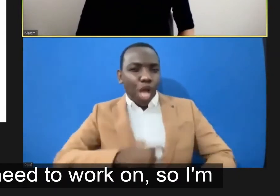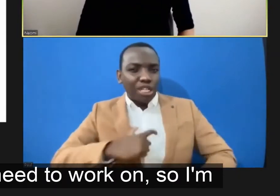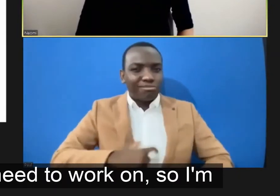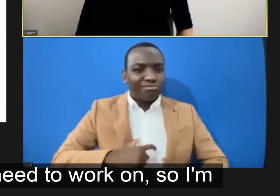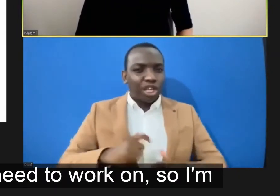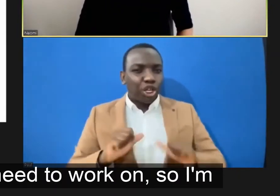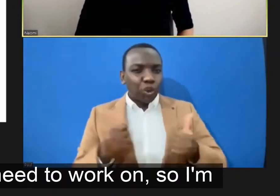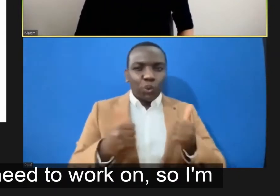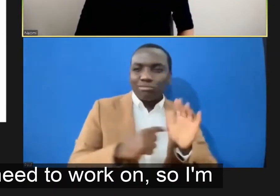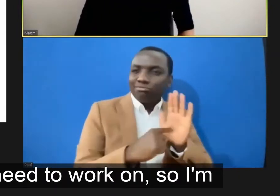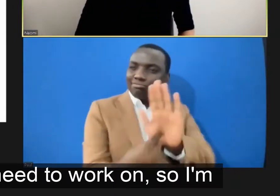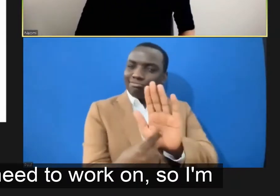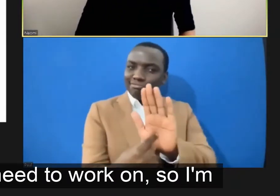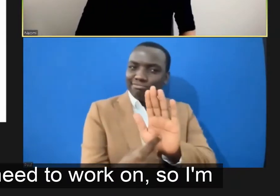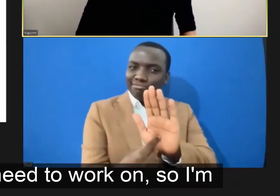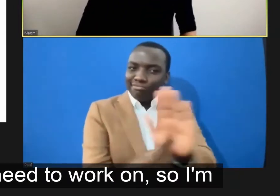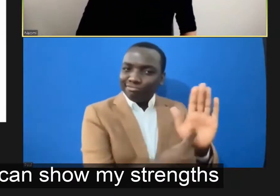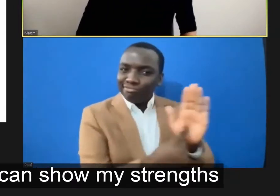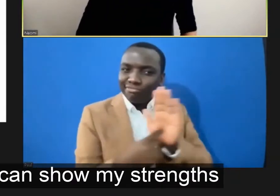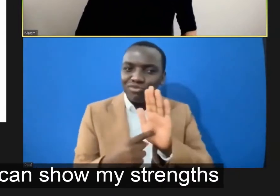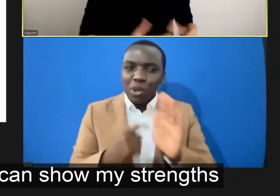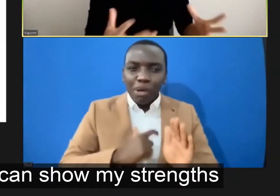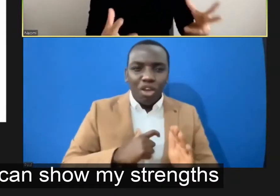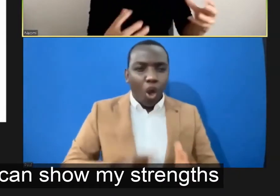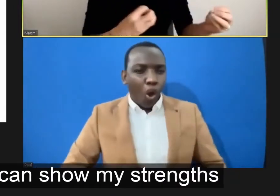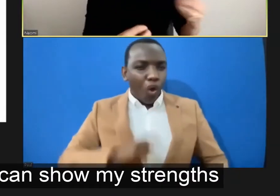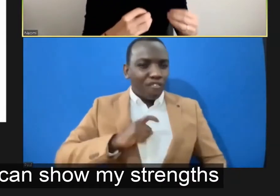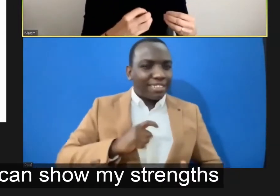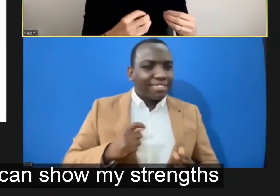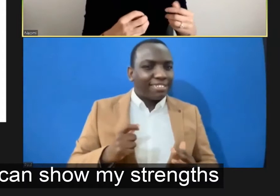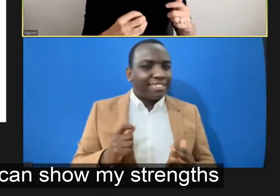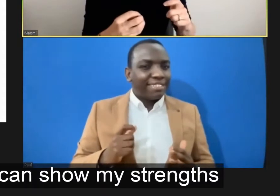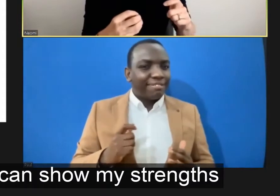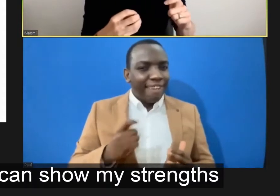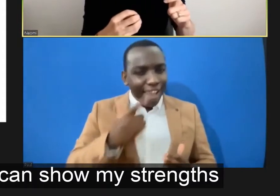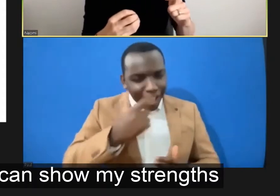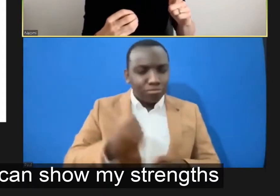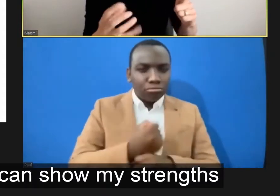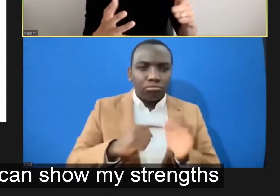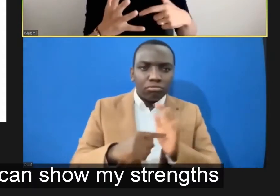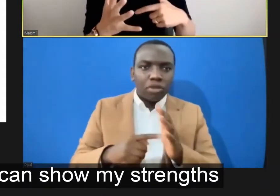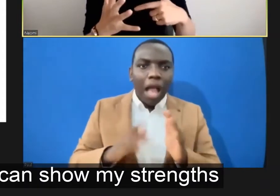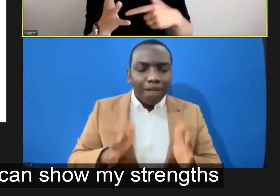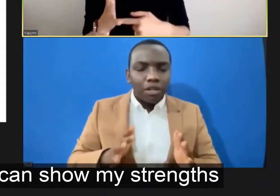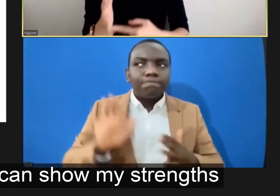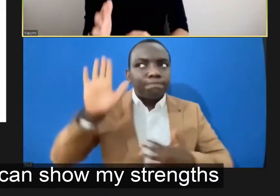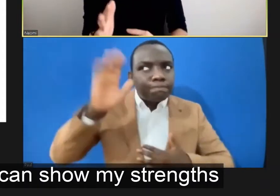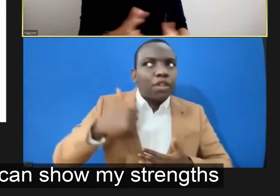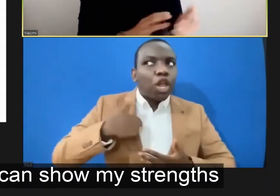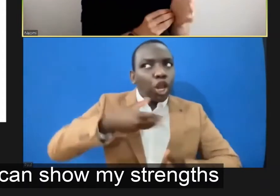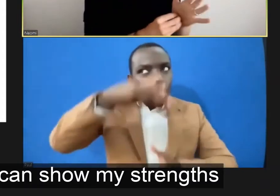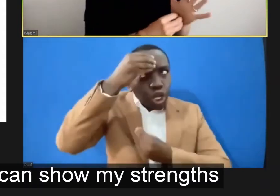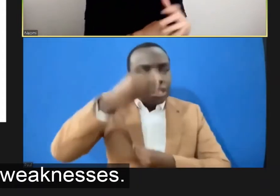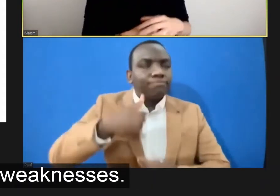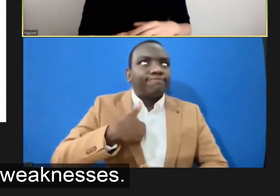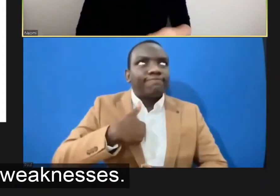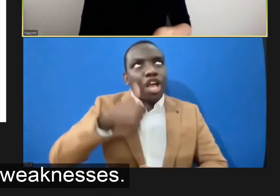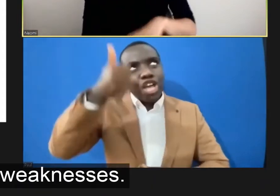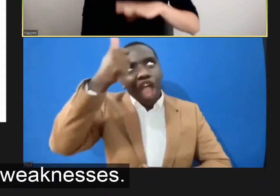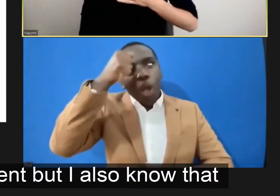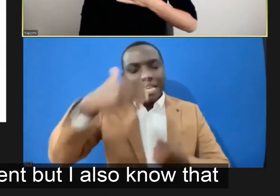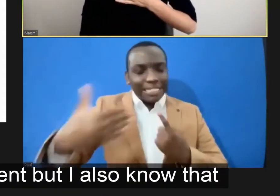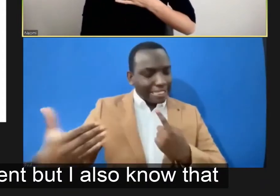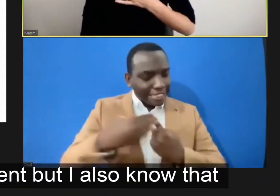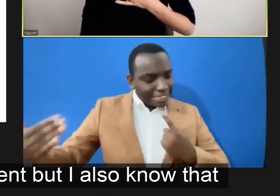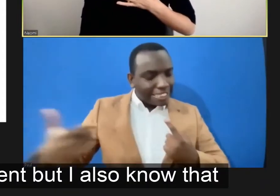work on. And so I'm working on these so that I can show my strengths and improve my weaknesses. I know that